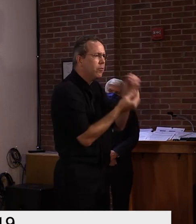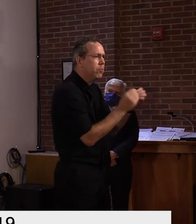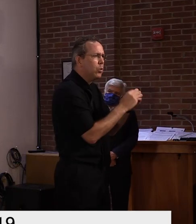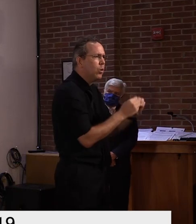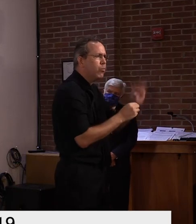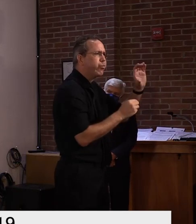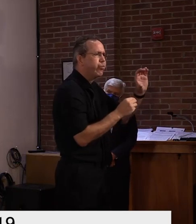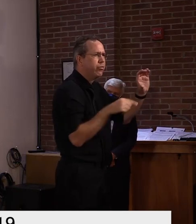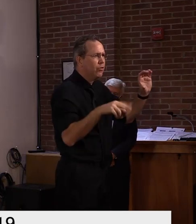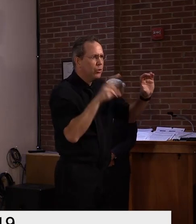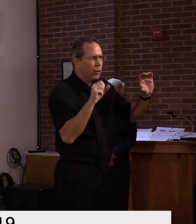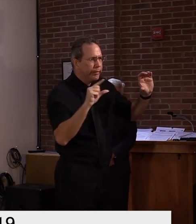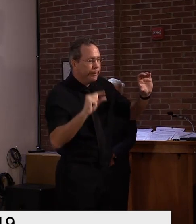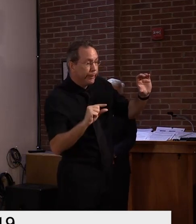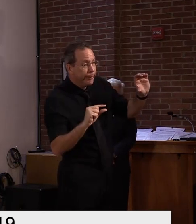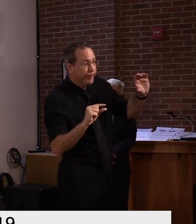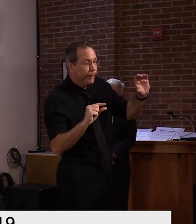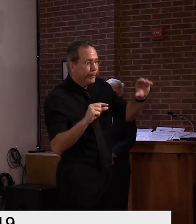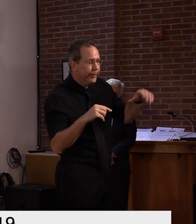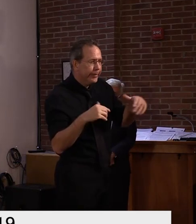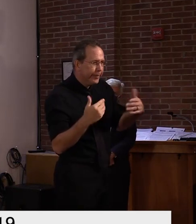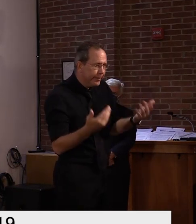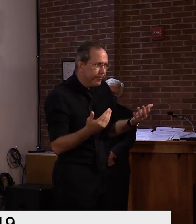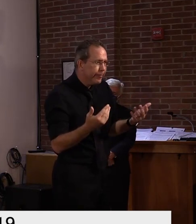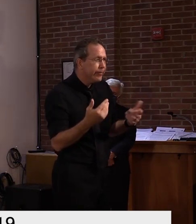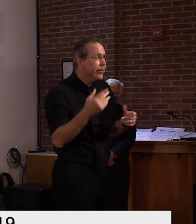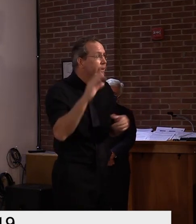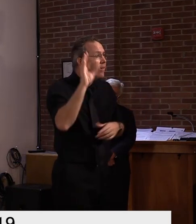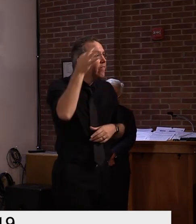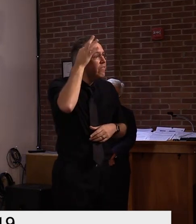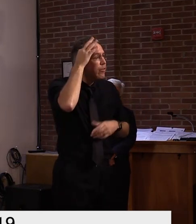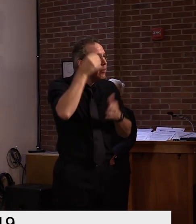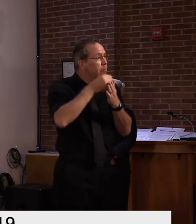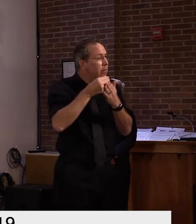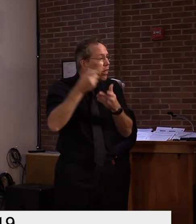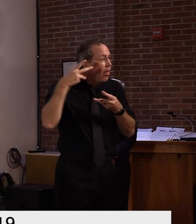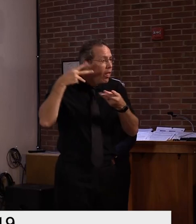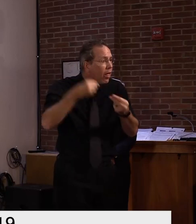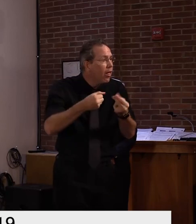and public health. So I think one of the hopefully